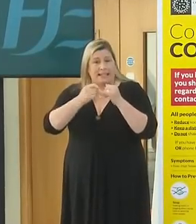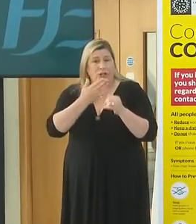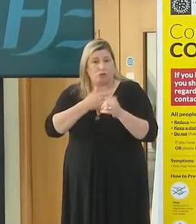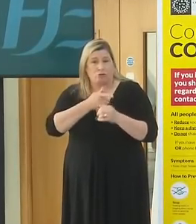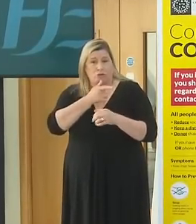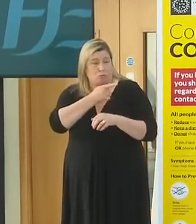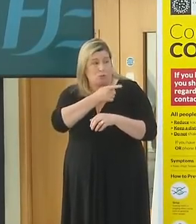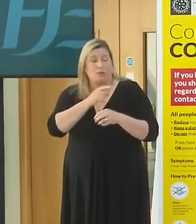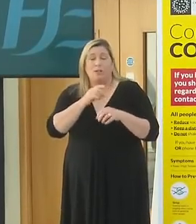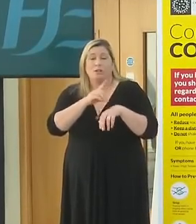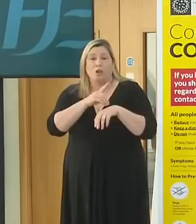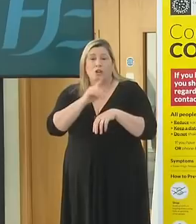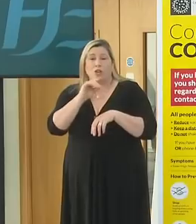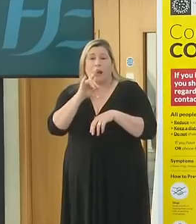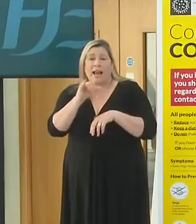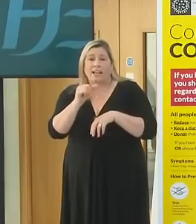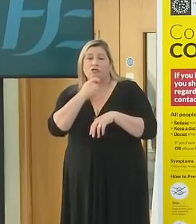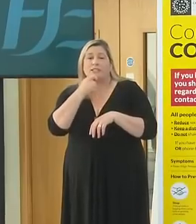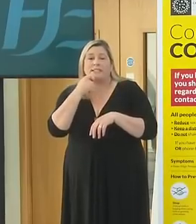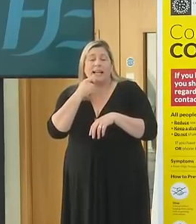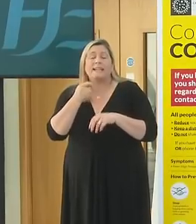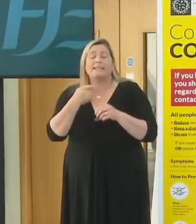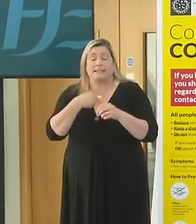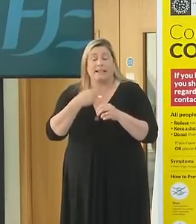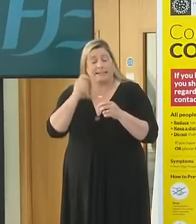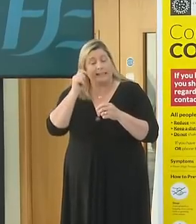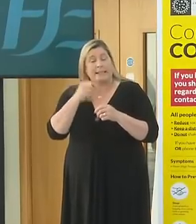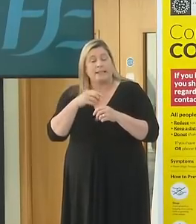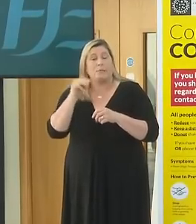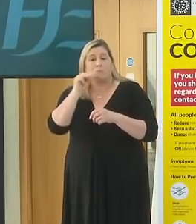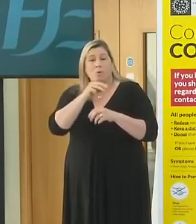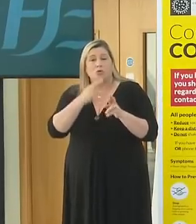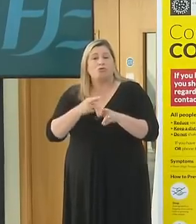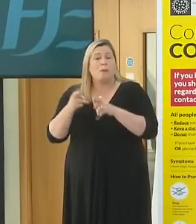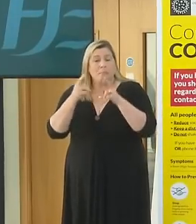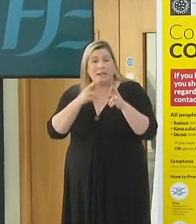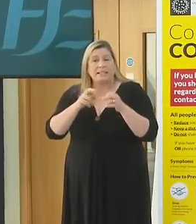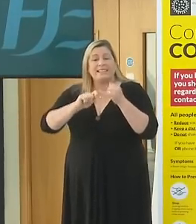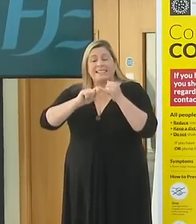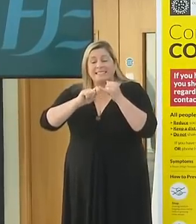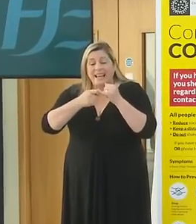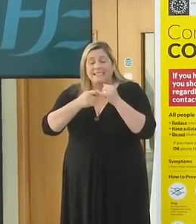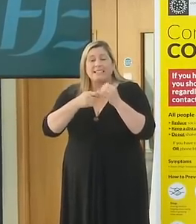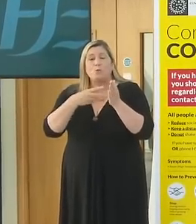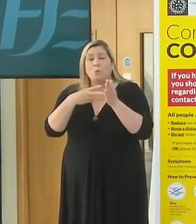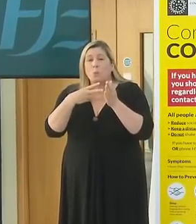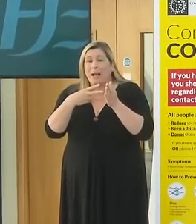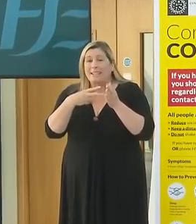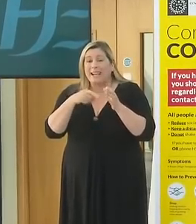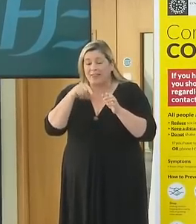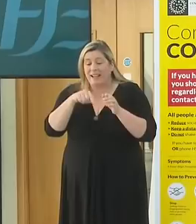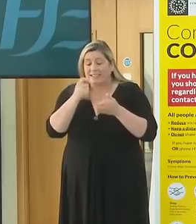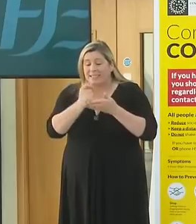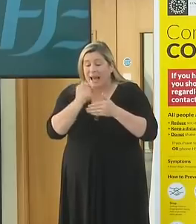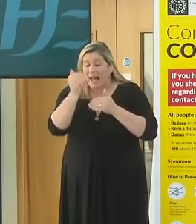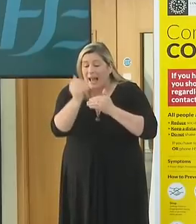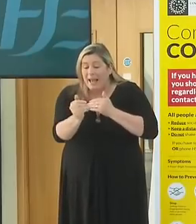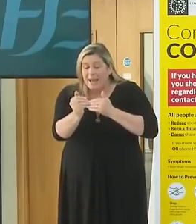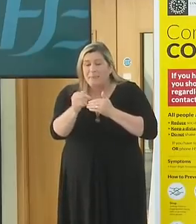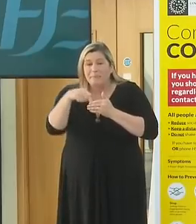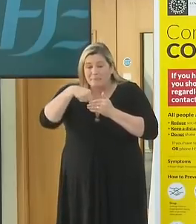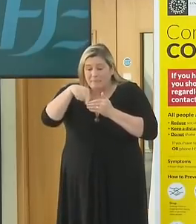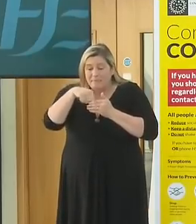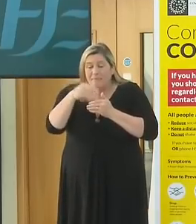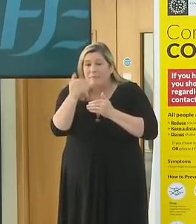a minute ago. I think it's important to again state a test is a point in time, and you don't know what might happen the next day or the following day, whatever.